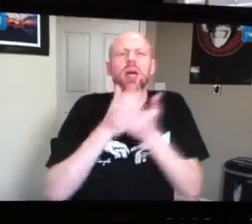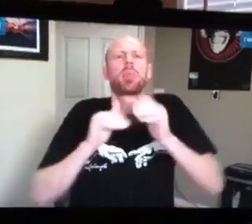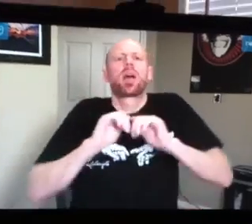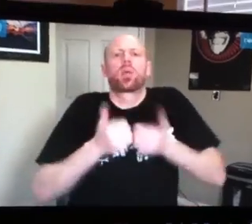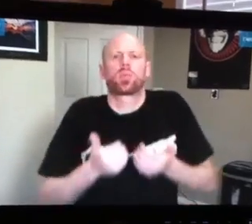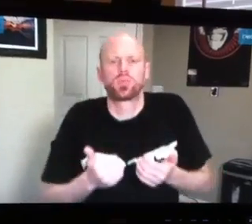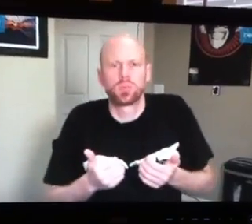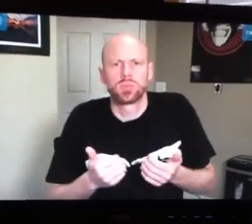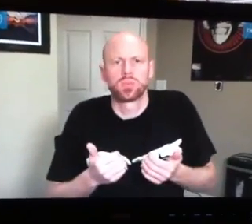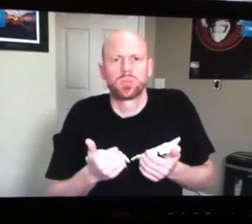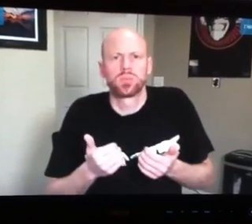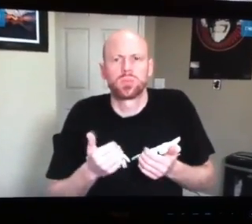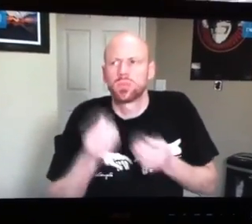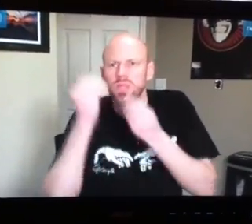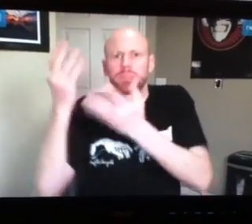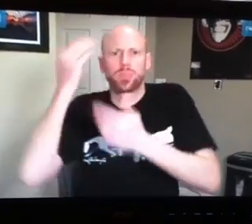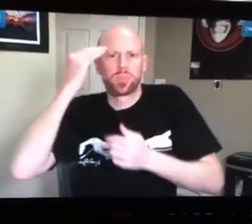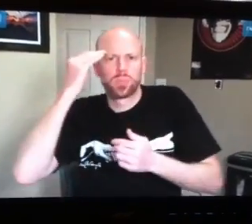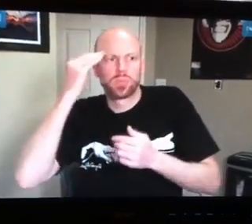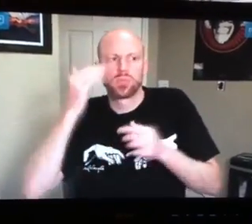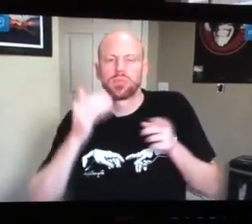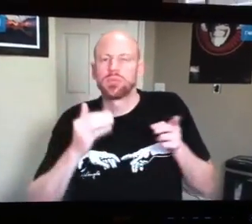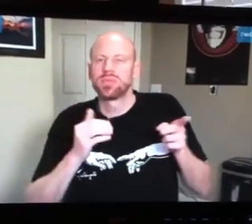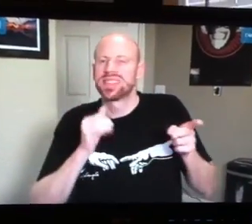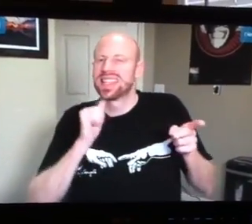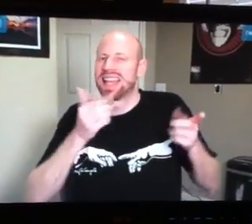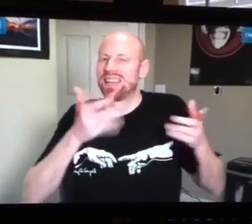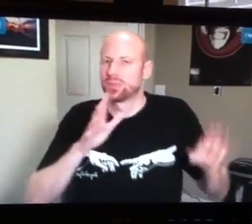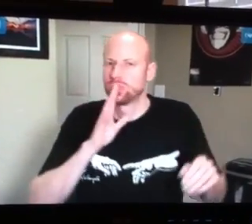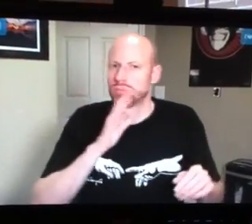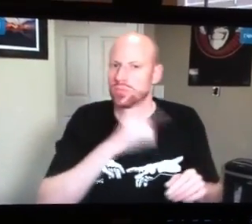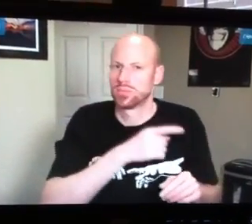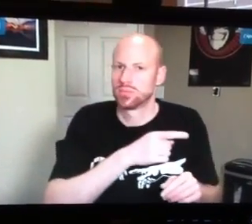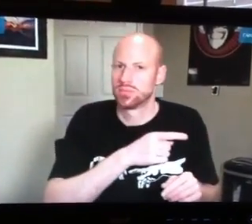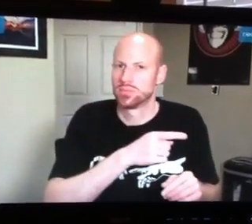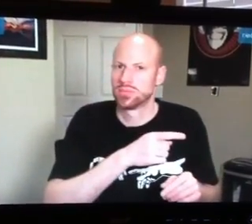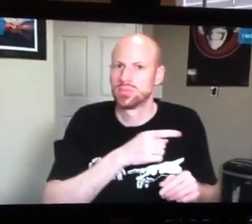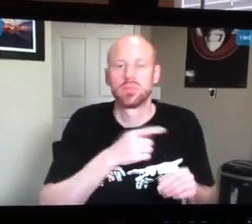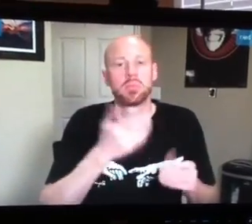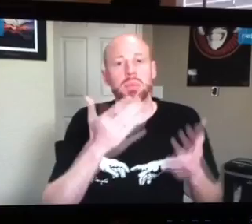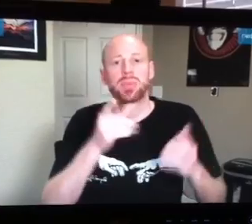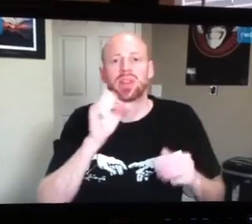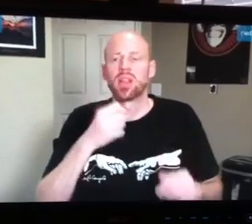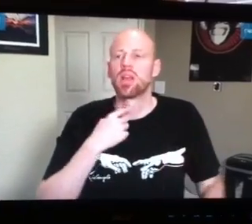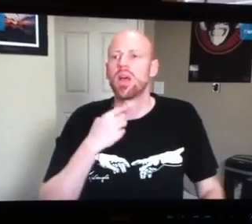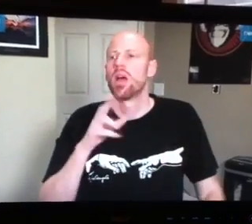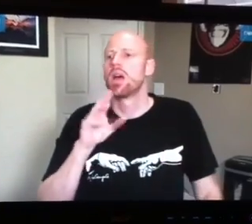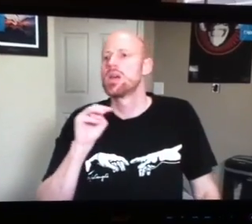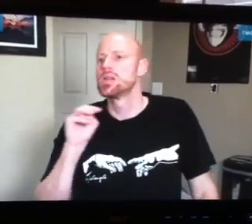And the same thing with the deaf person. If the deaf person is still signing and still talking, it's important to let the hearing person know.